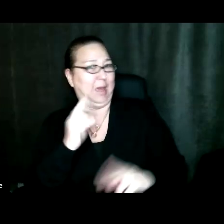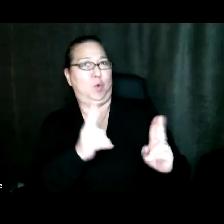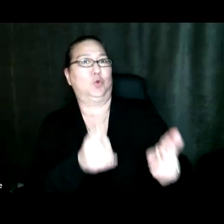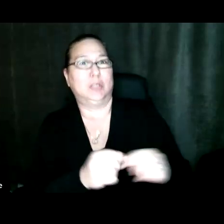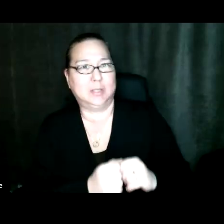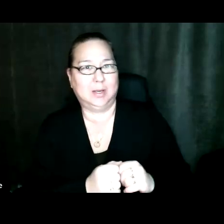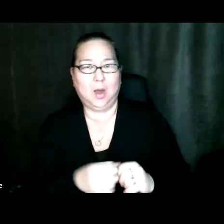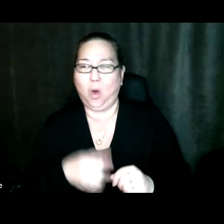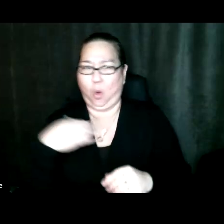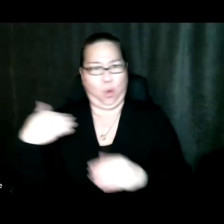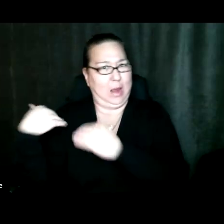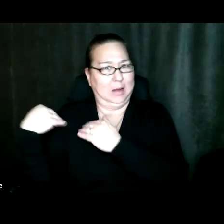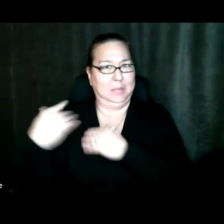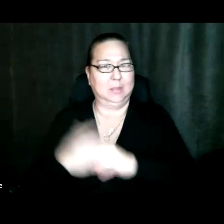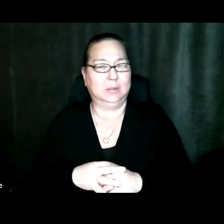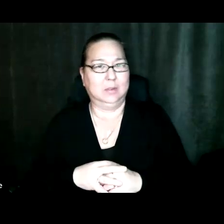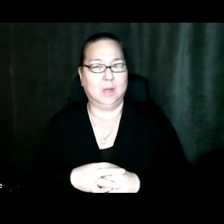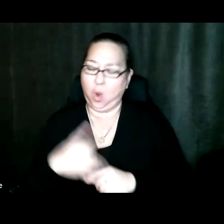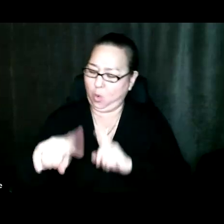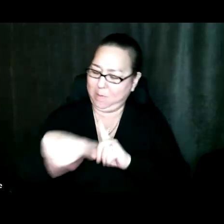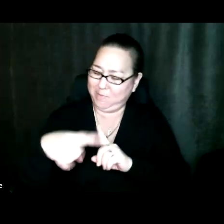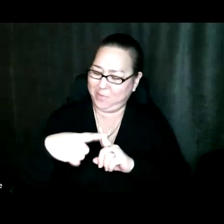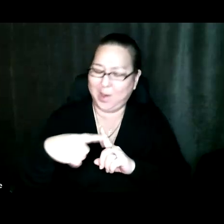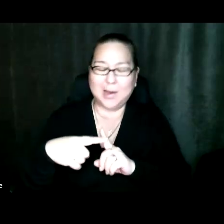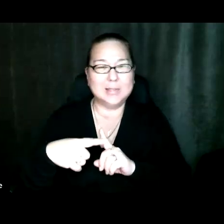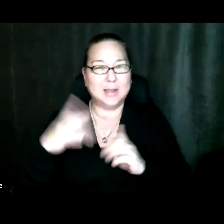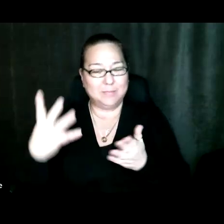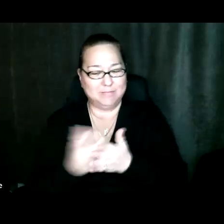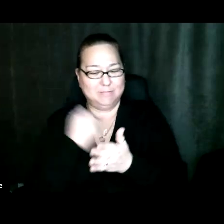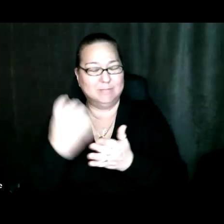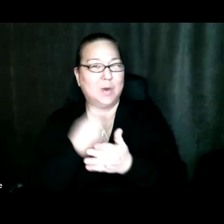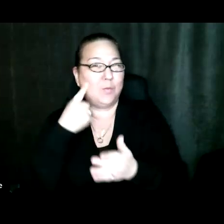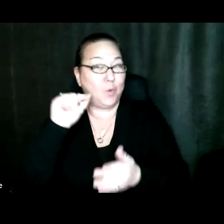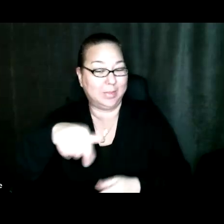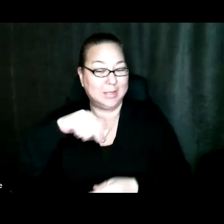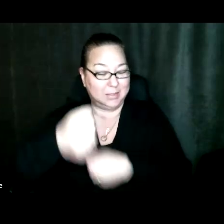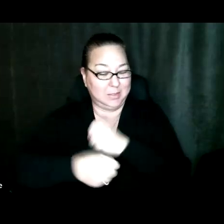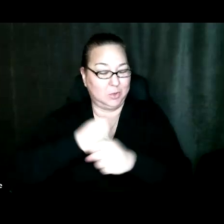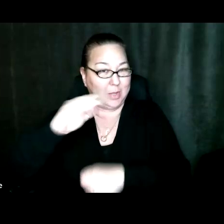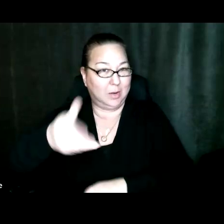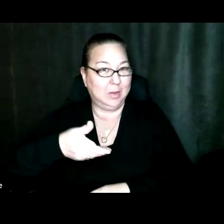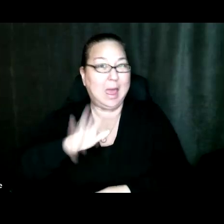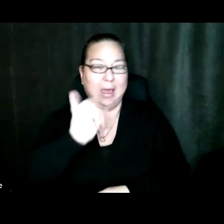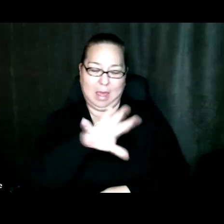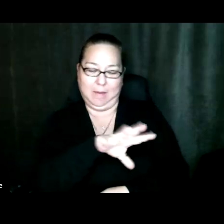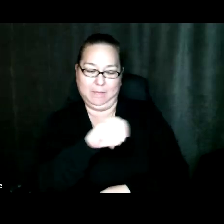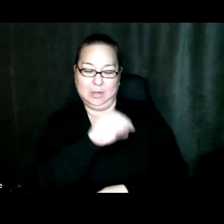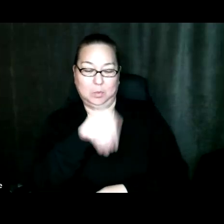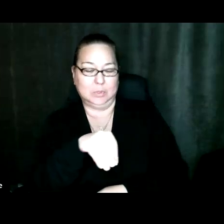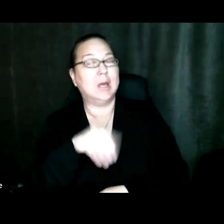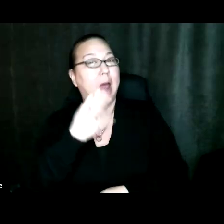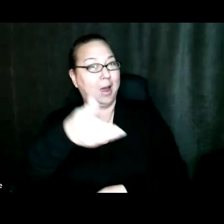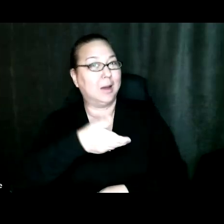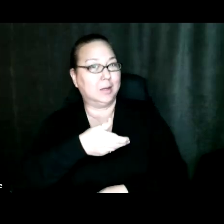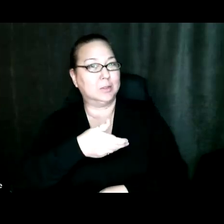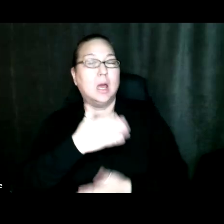The report does celebrate one positive achievement of this year's hiring, which is the report that over 50% of educator hires